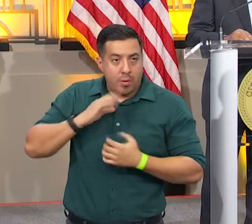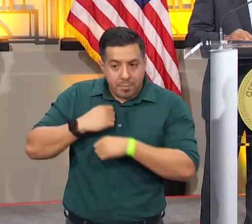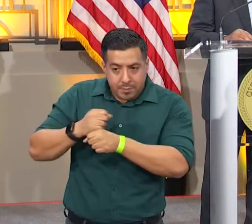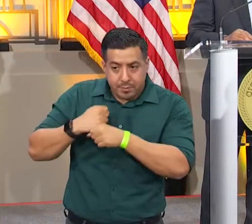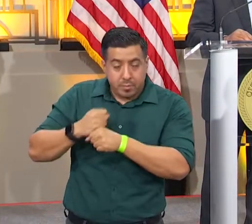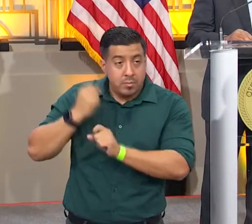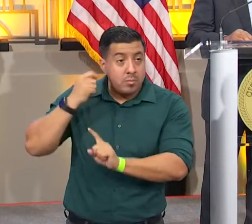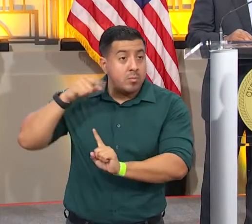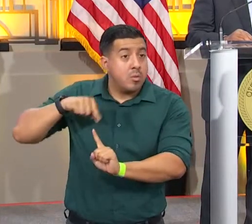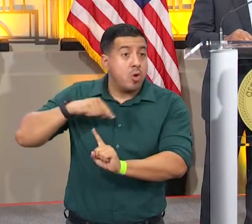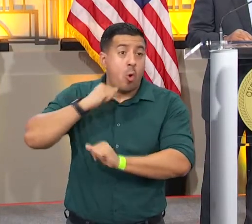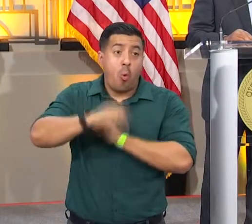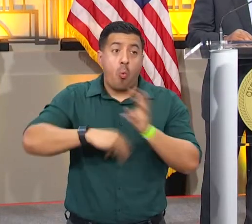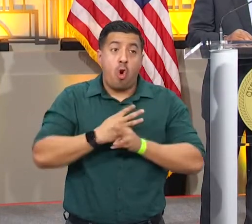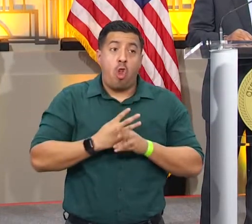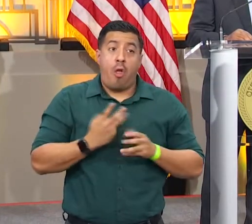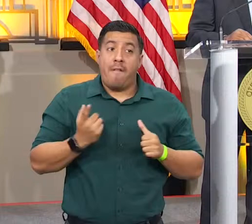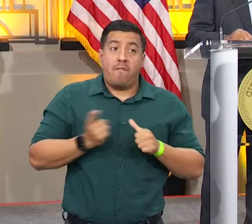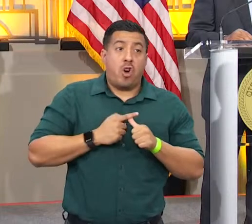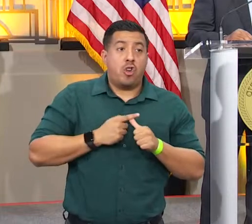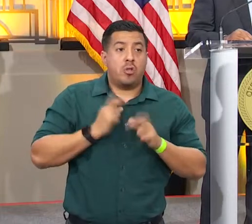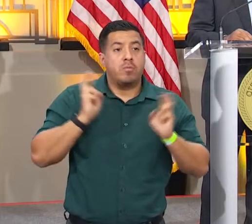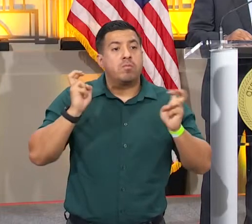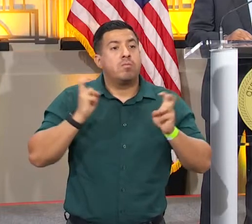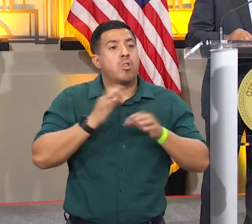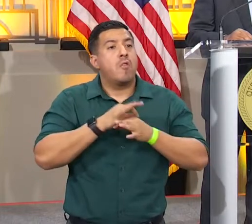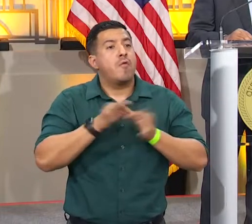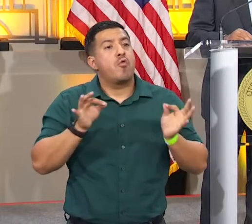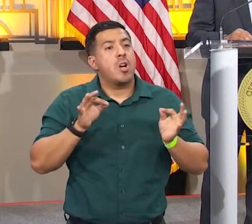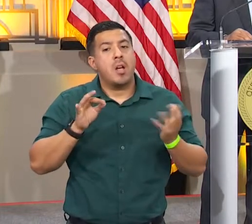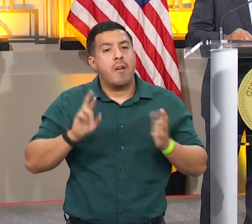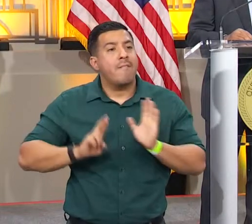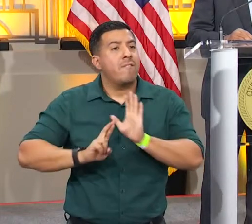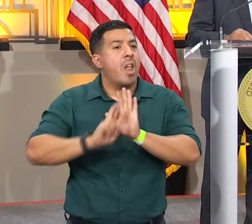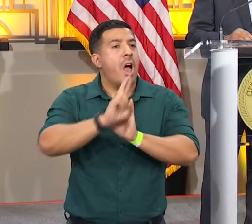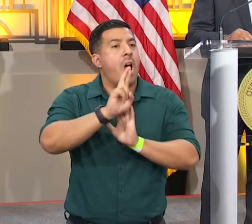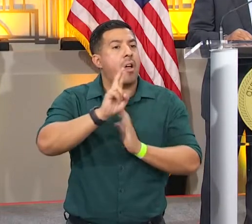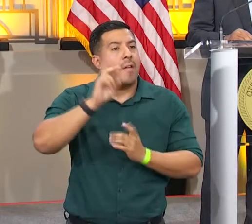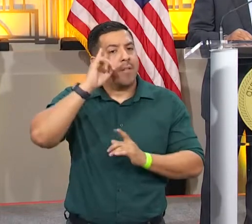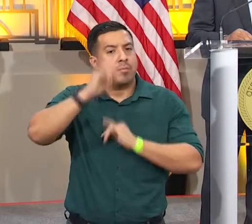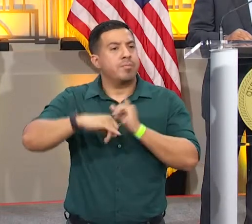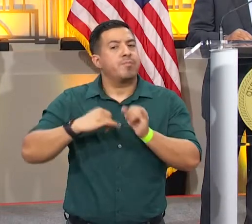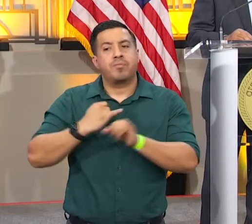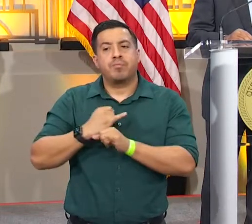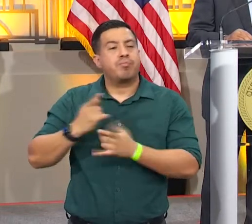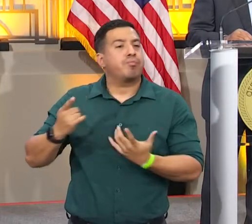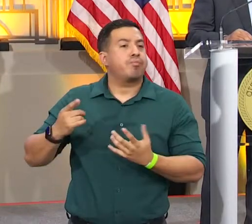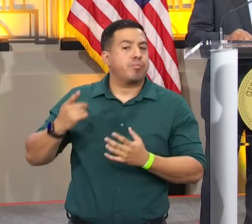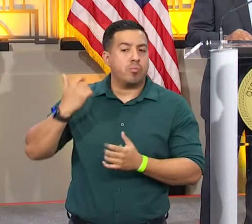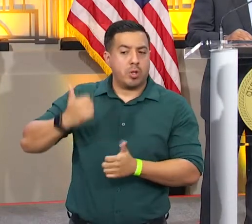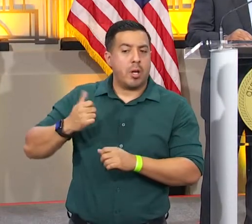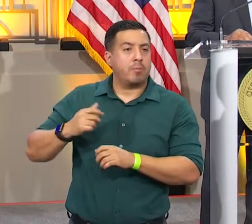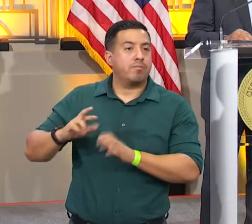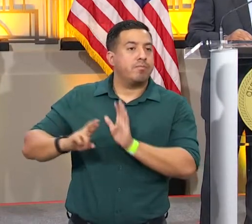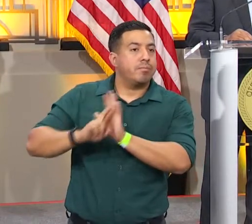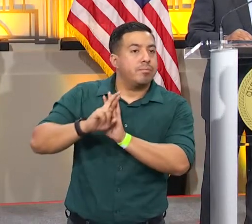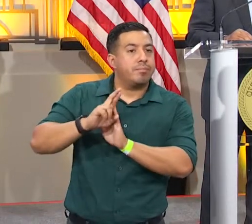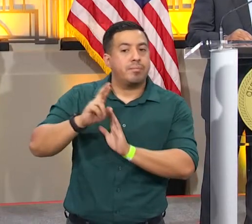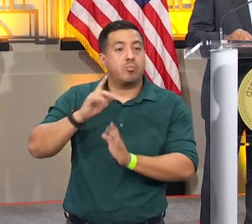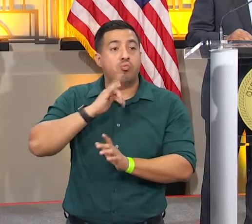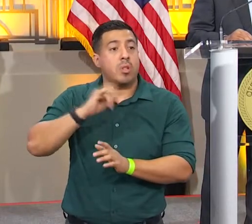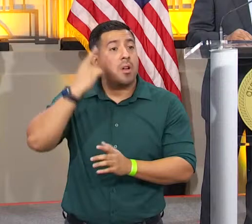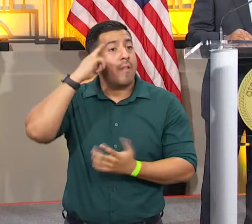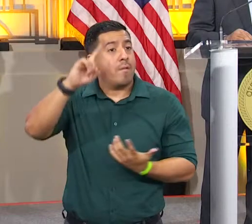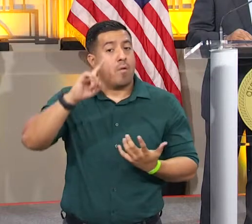the world's first free-flying, internationally available private space station that will serve as